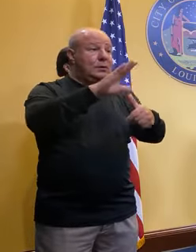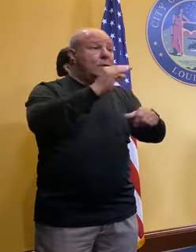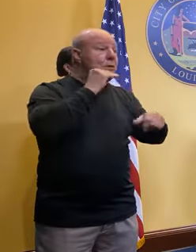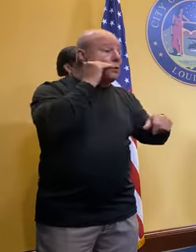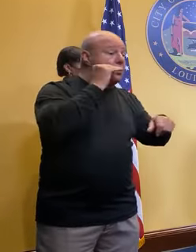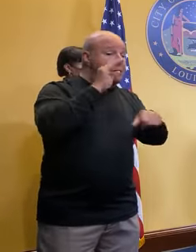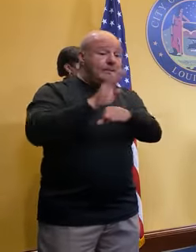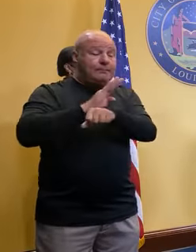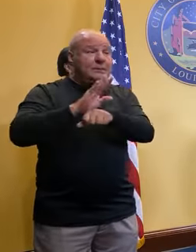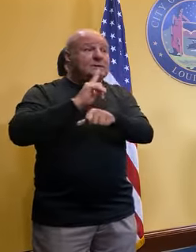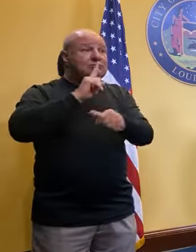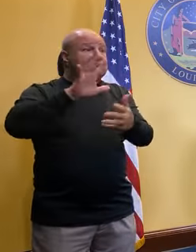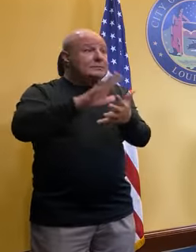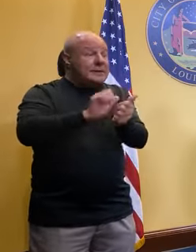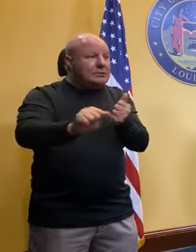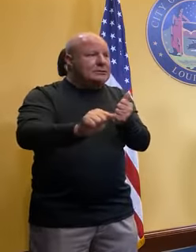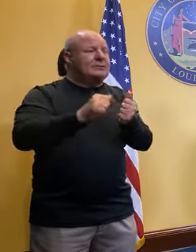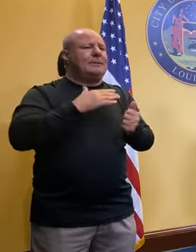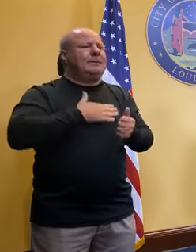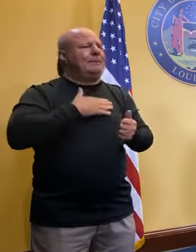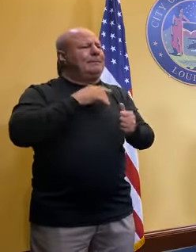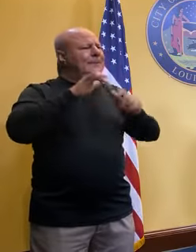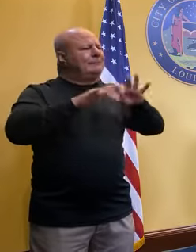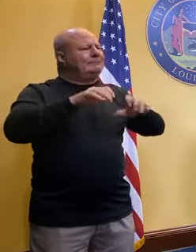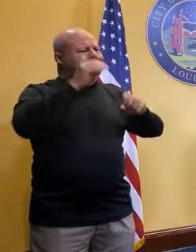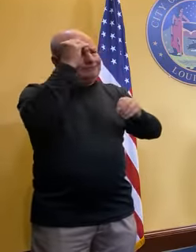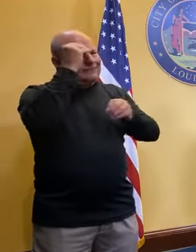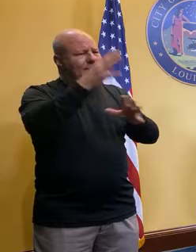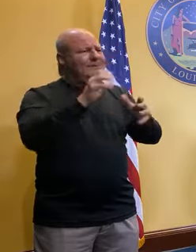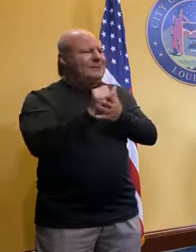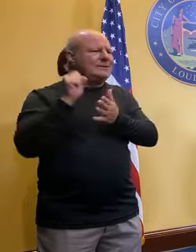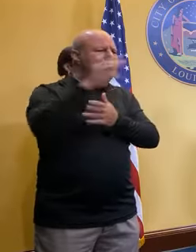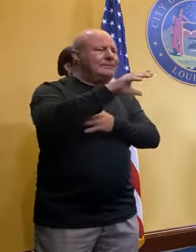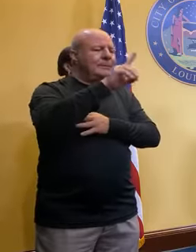business was damaged, please submit the information and photos to